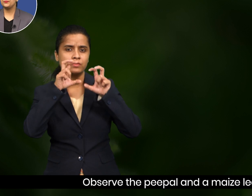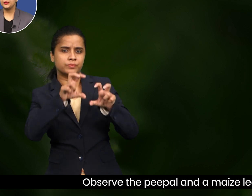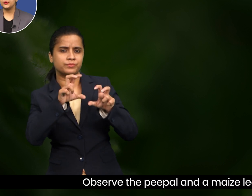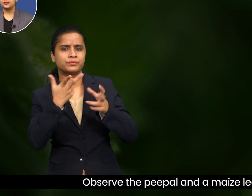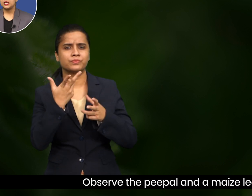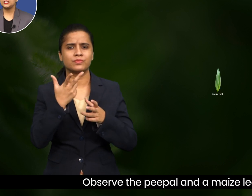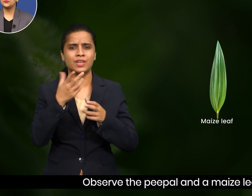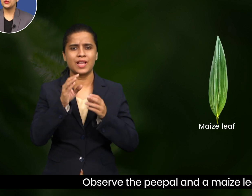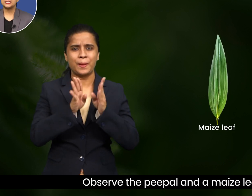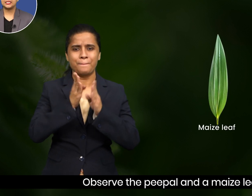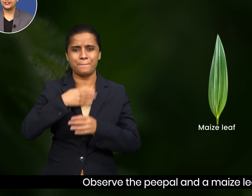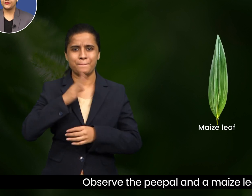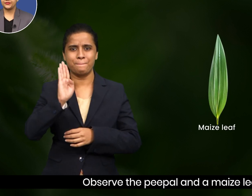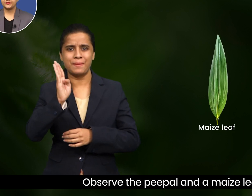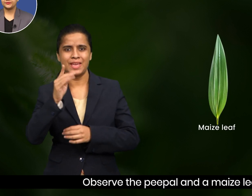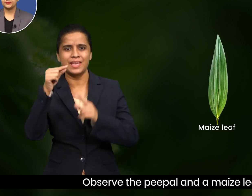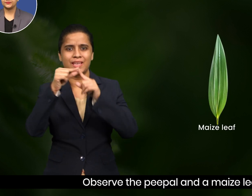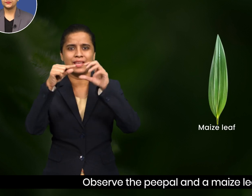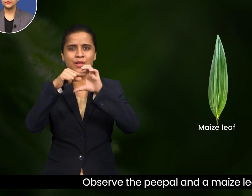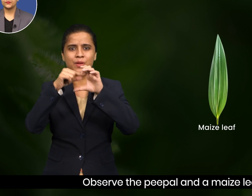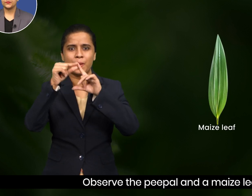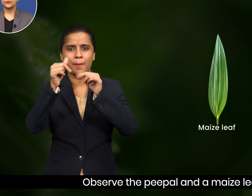Observe the peepal and the maize leaf.